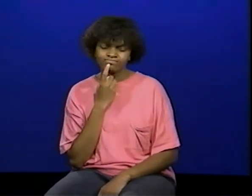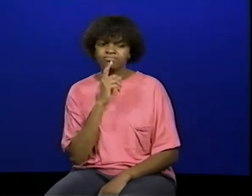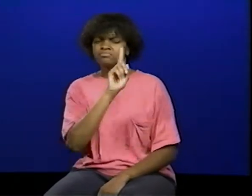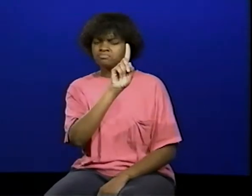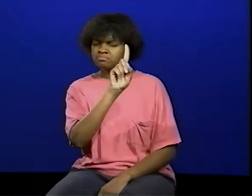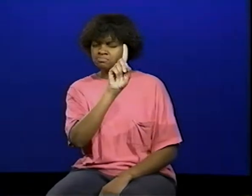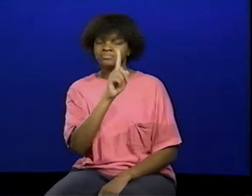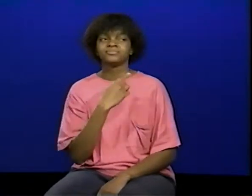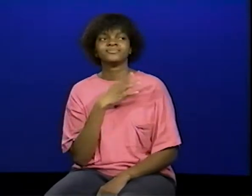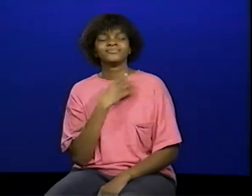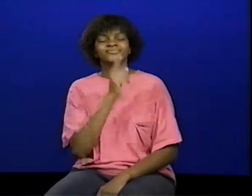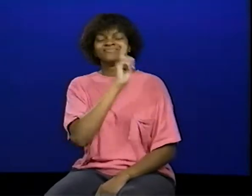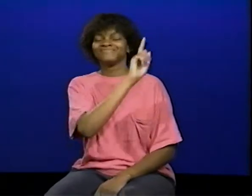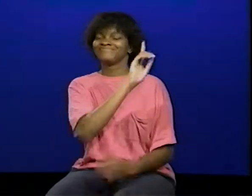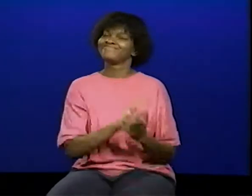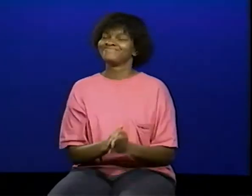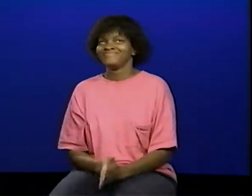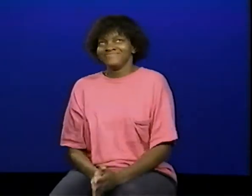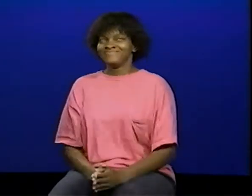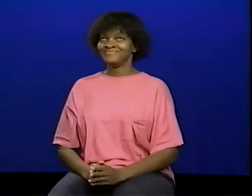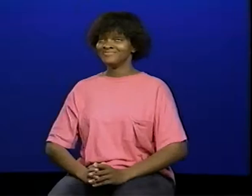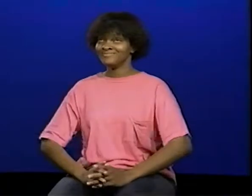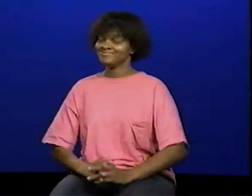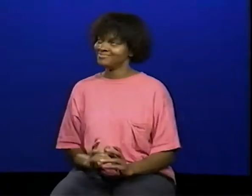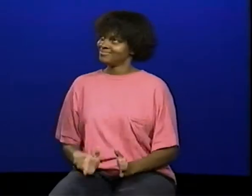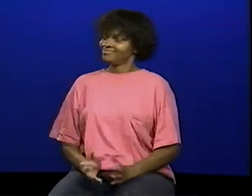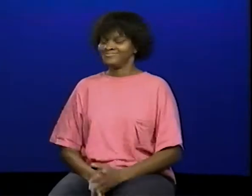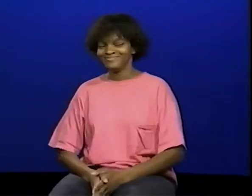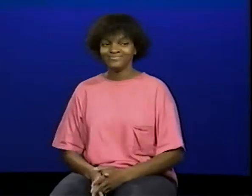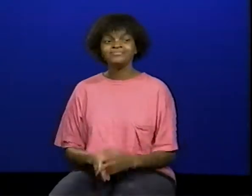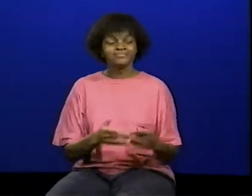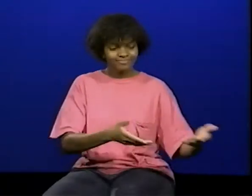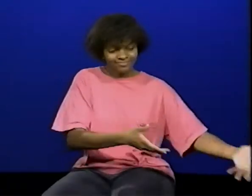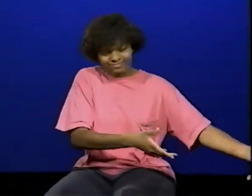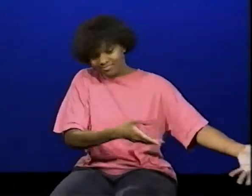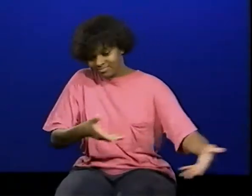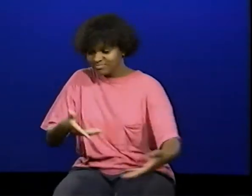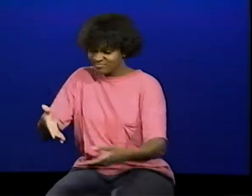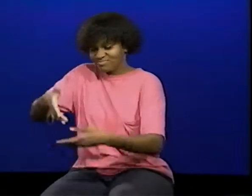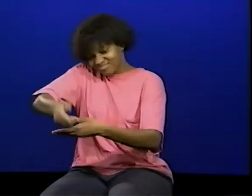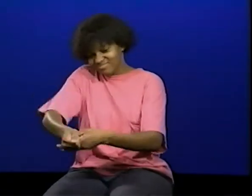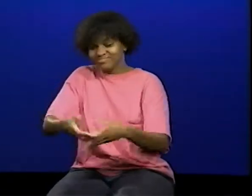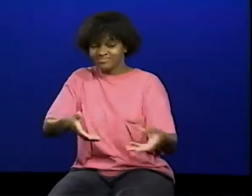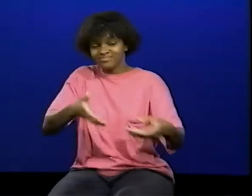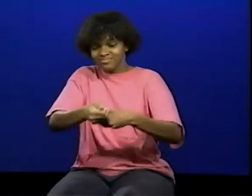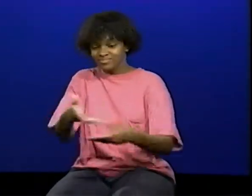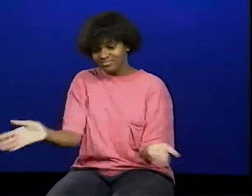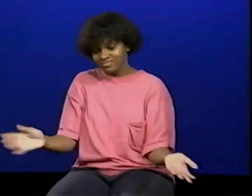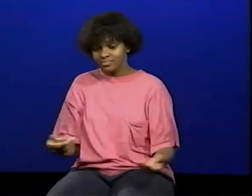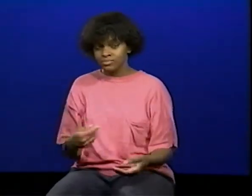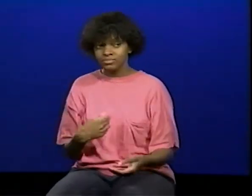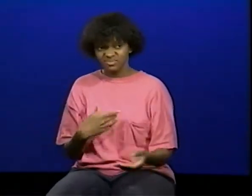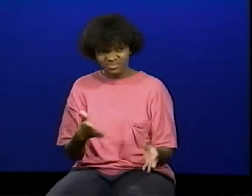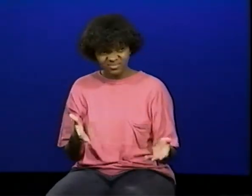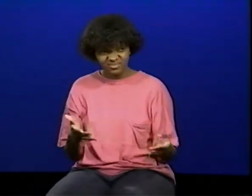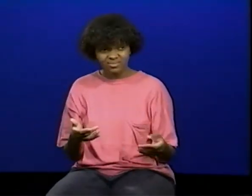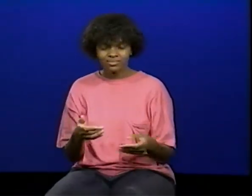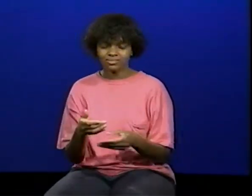asked her if she had any work for me, and of course she told me no. But then after a minute, she thought and said she did have something for me to do,